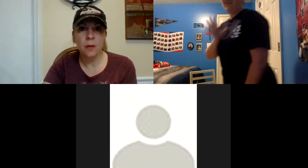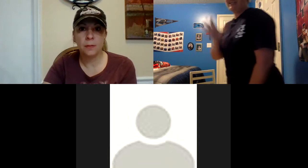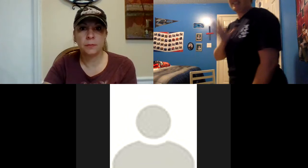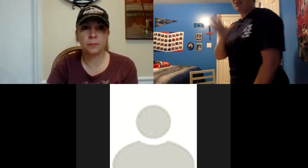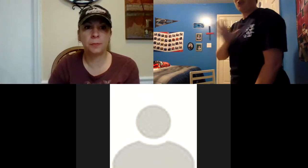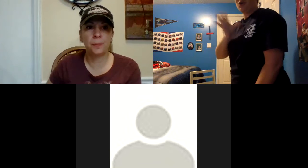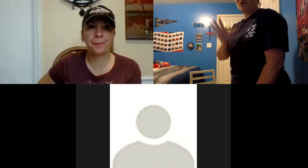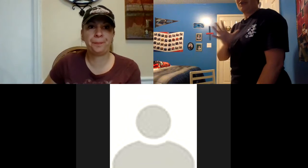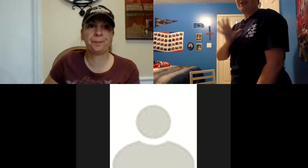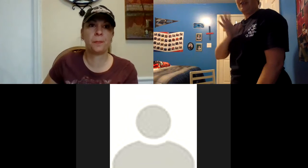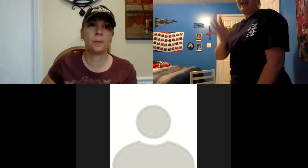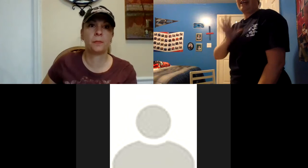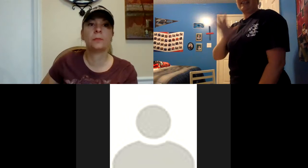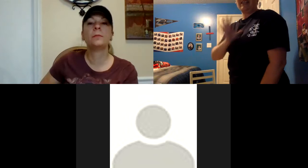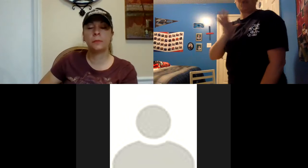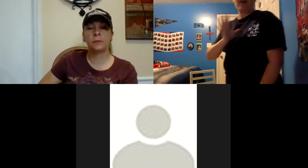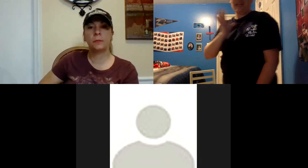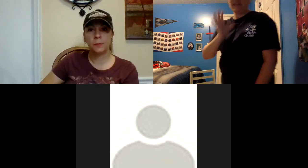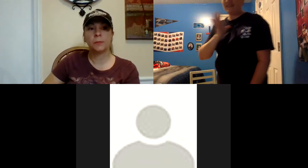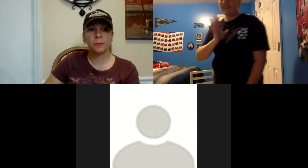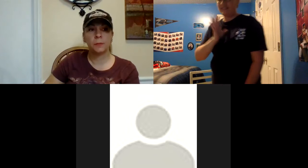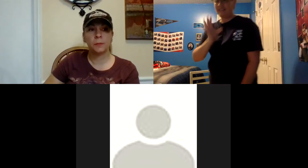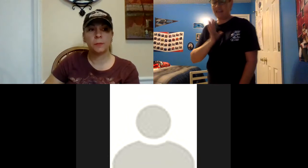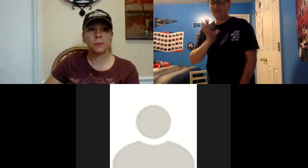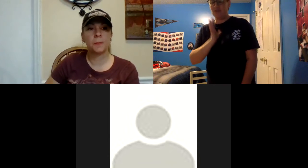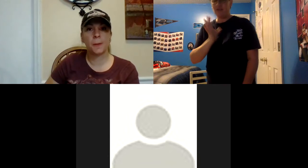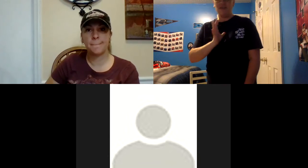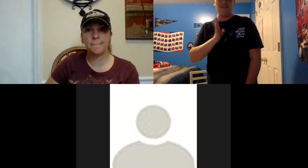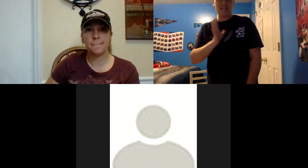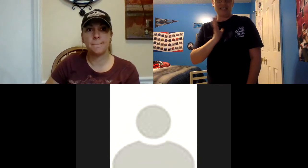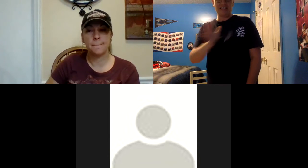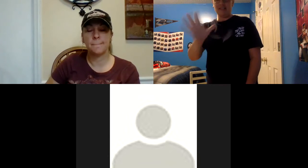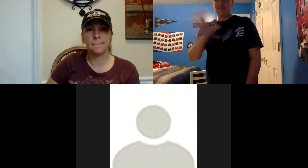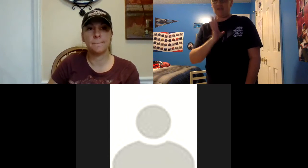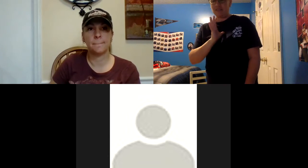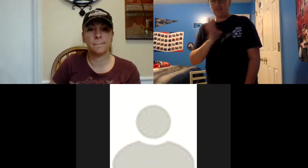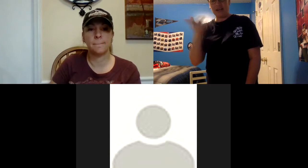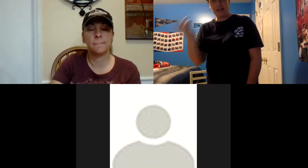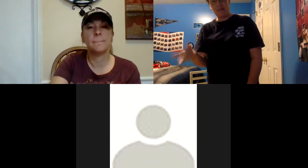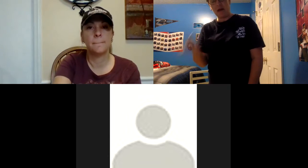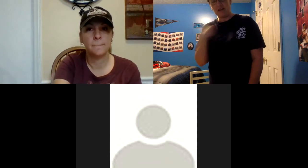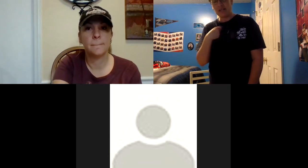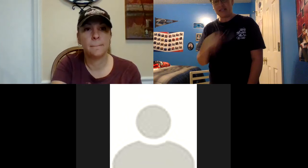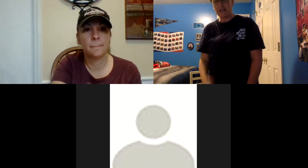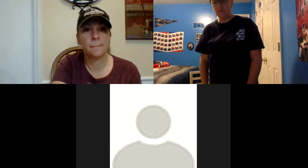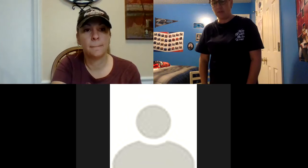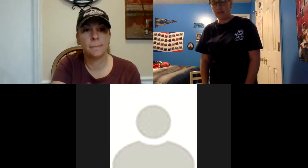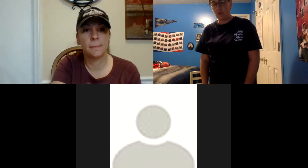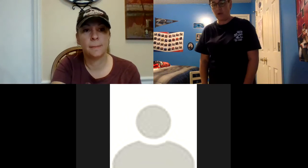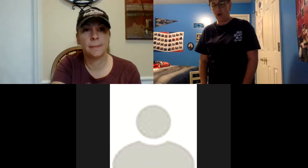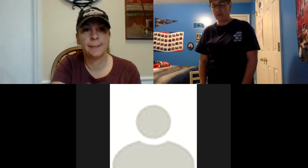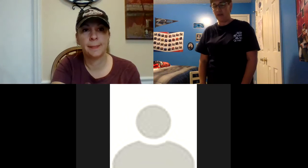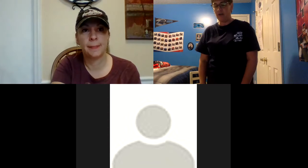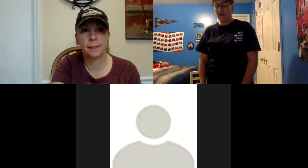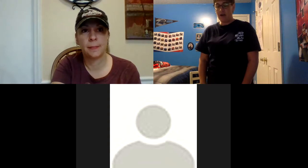a fancy shirt. And I think that's why that's the sign for fancy versus fine. And I apologize, I didn't put that